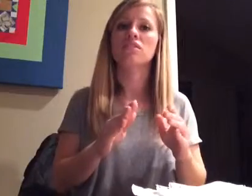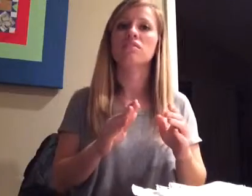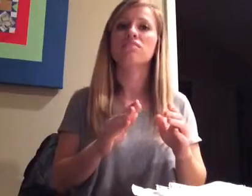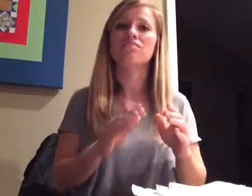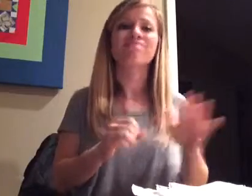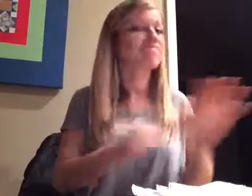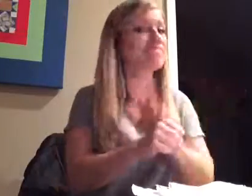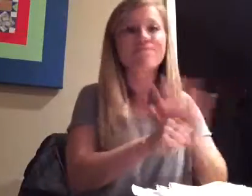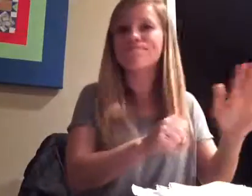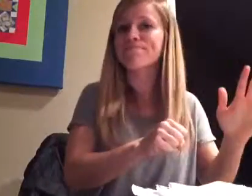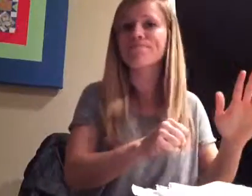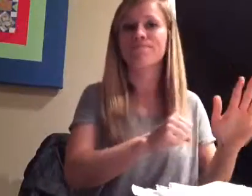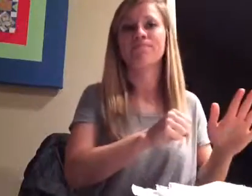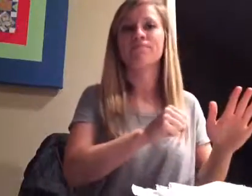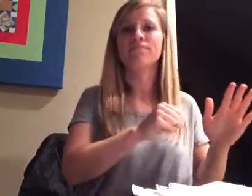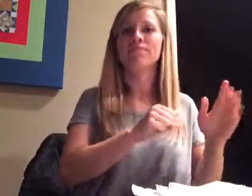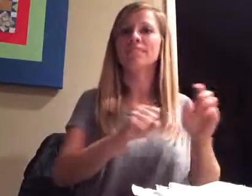excellence as it grows in size.